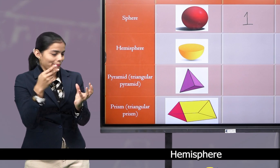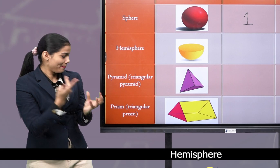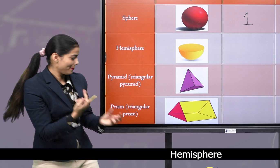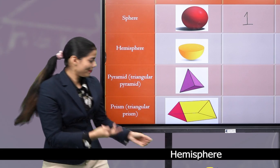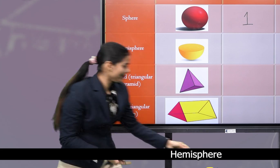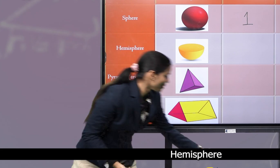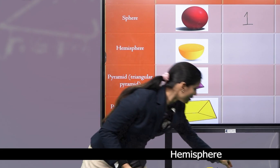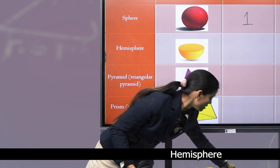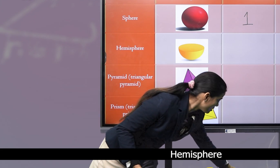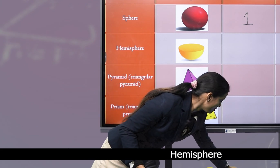Hemisphere.